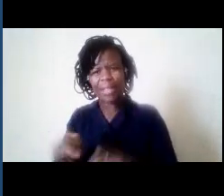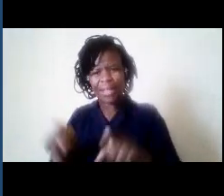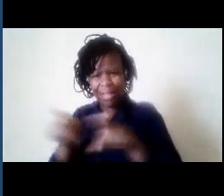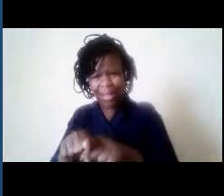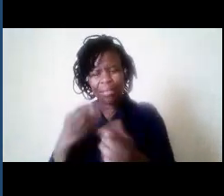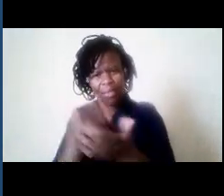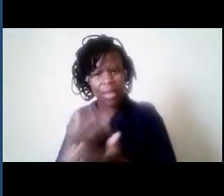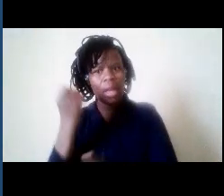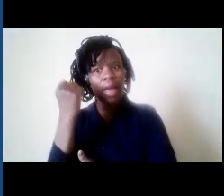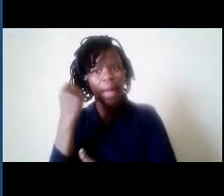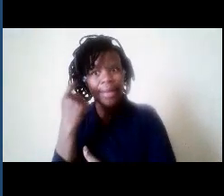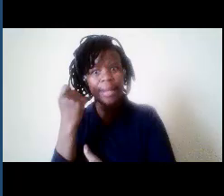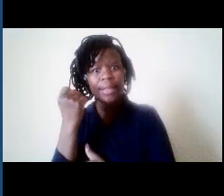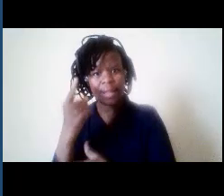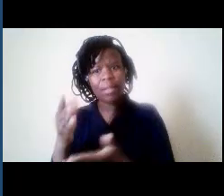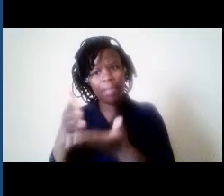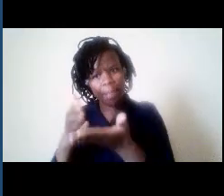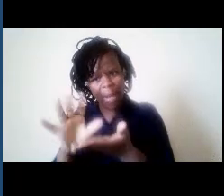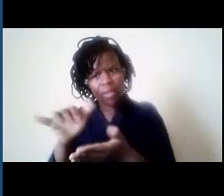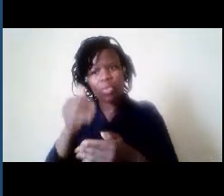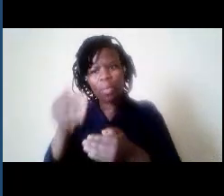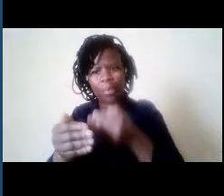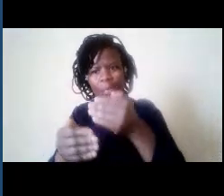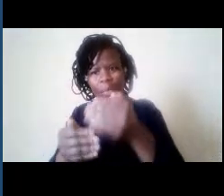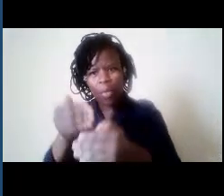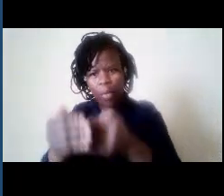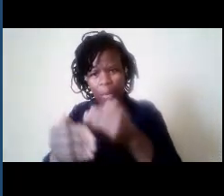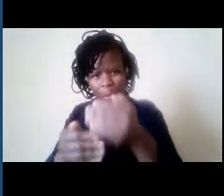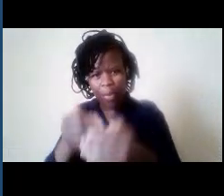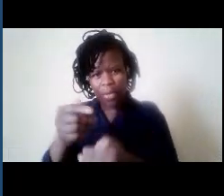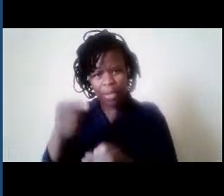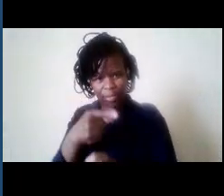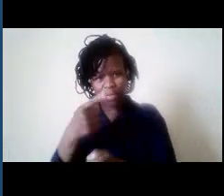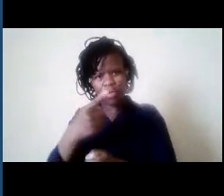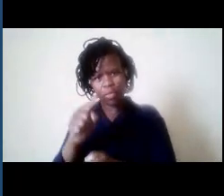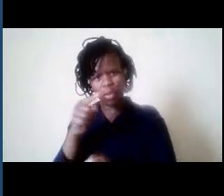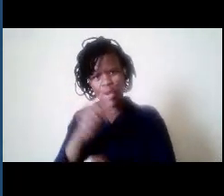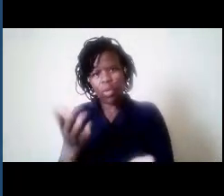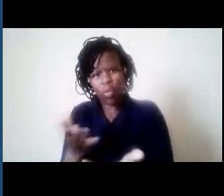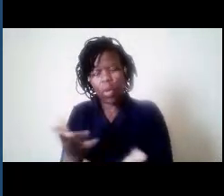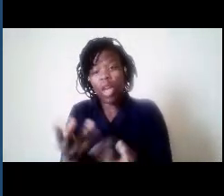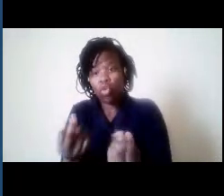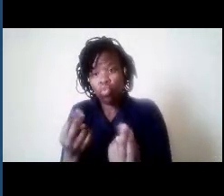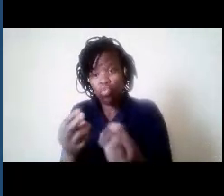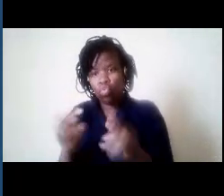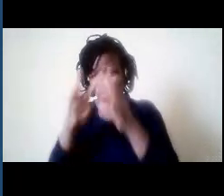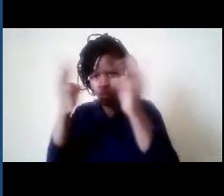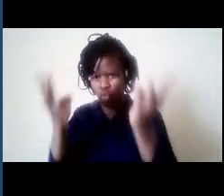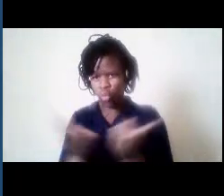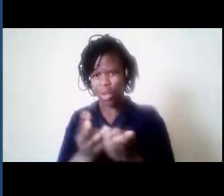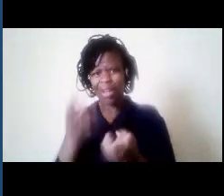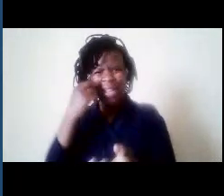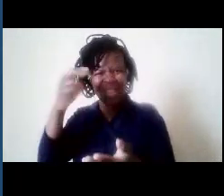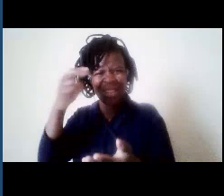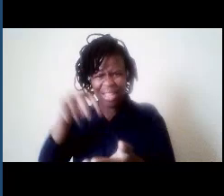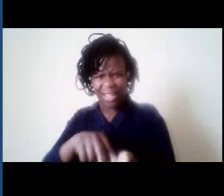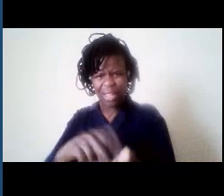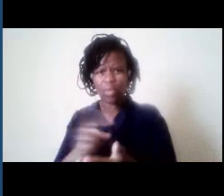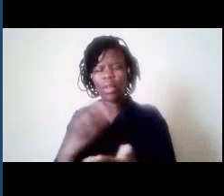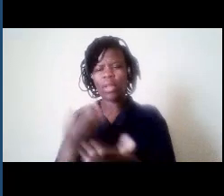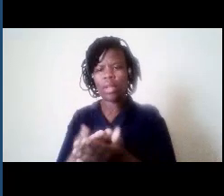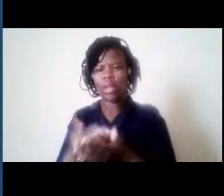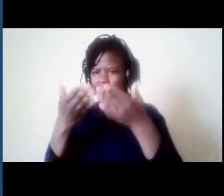understandable part of the process of adjustment to his or her new world. We need to open our ears to understanding that